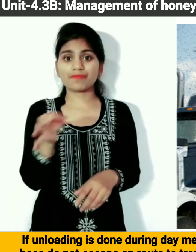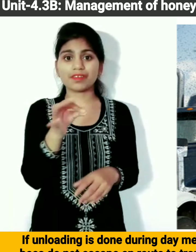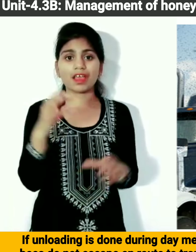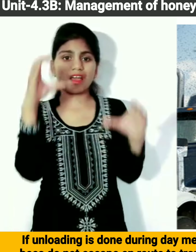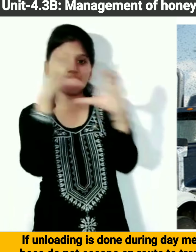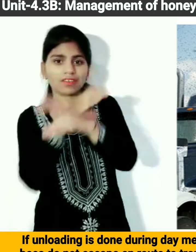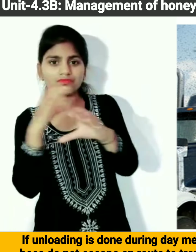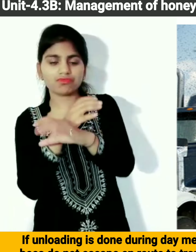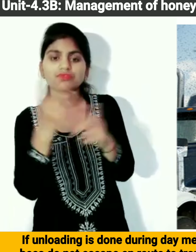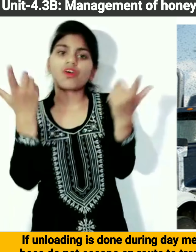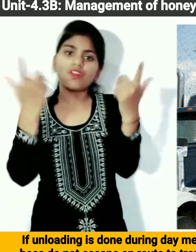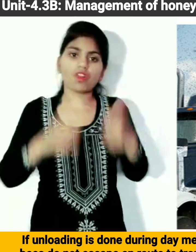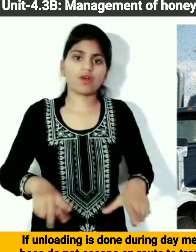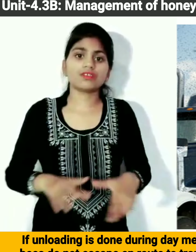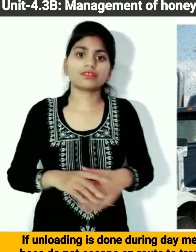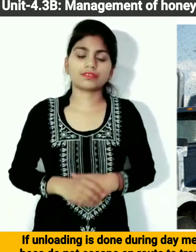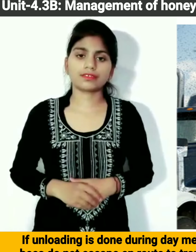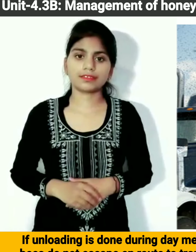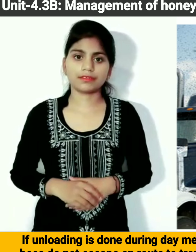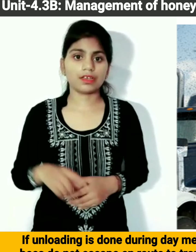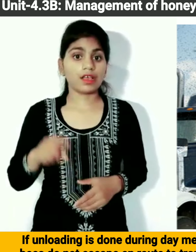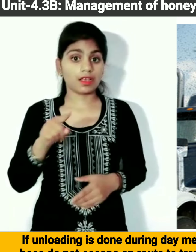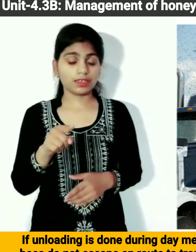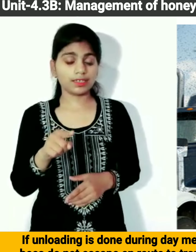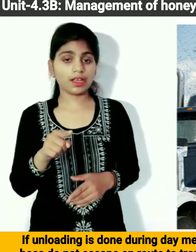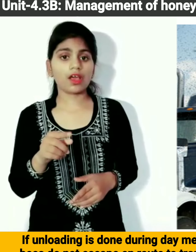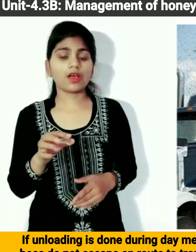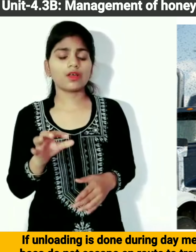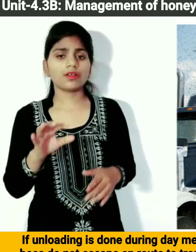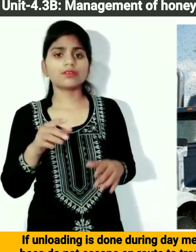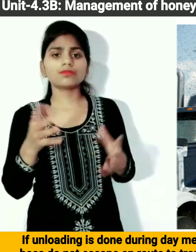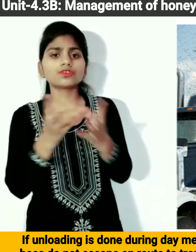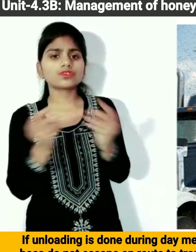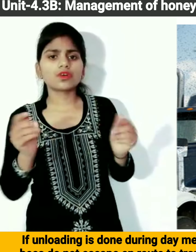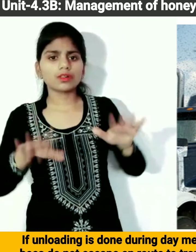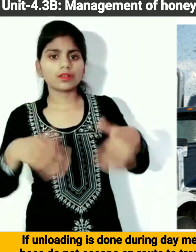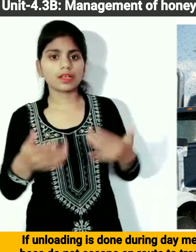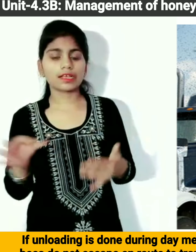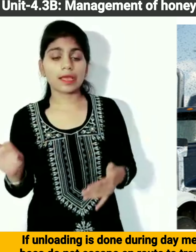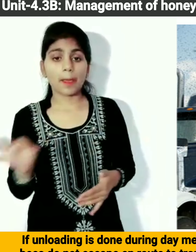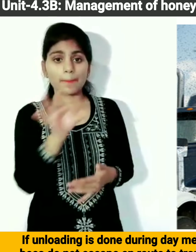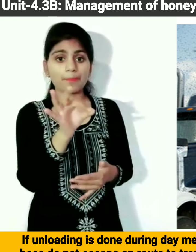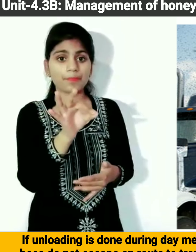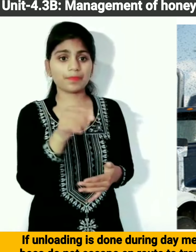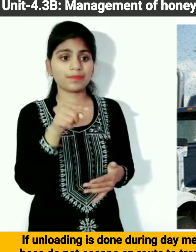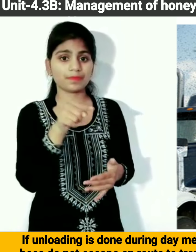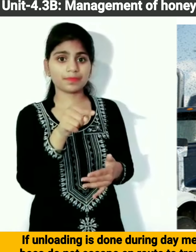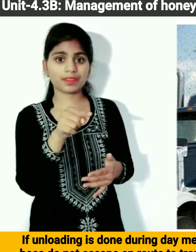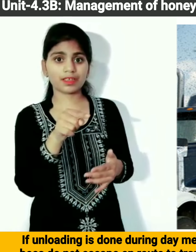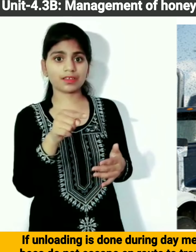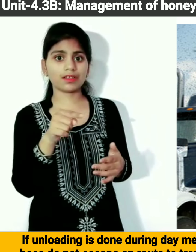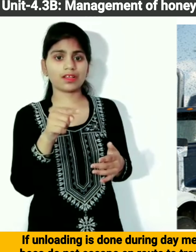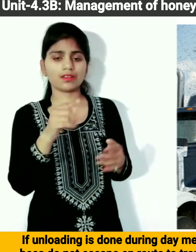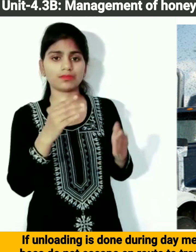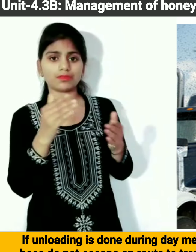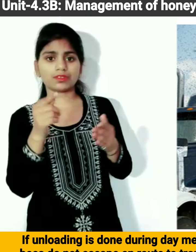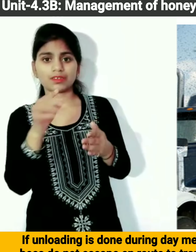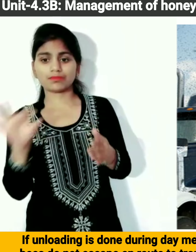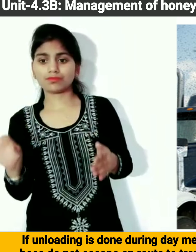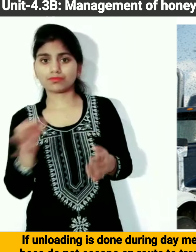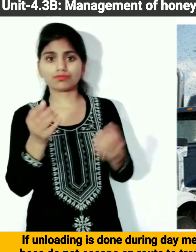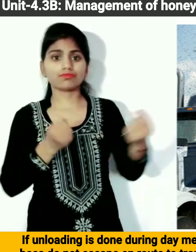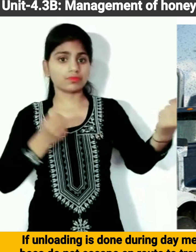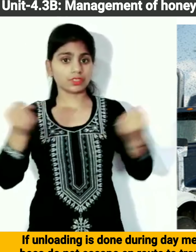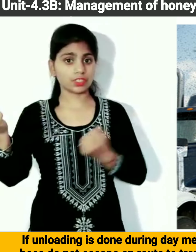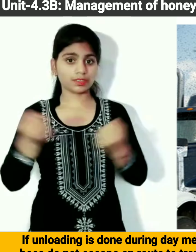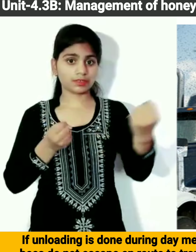Make sure that the bees do not escape en route to trouble passers during